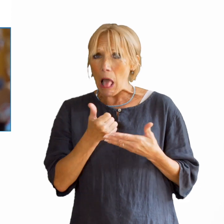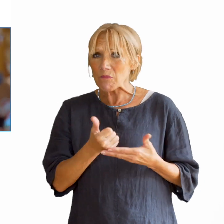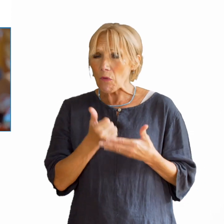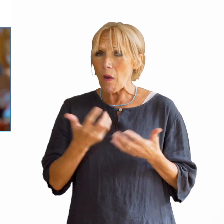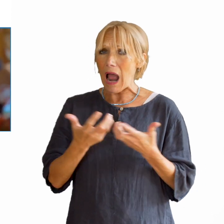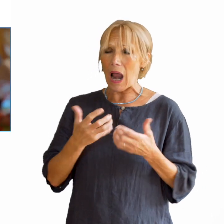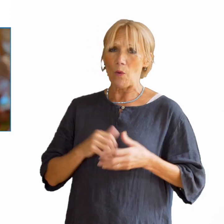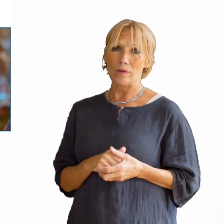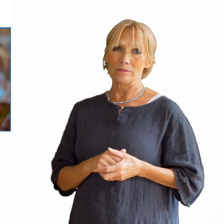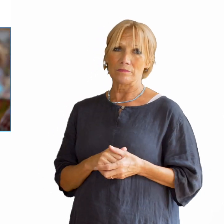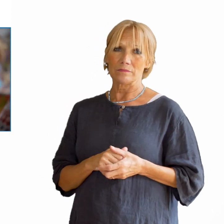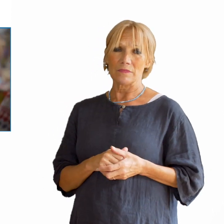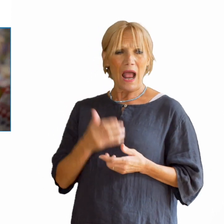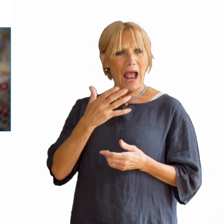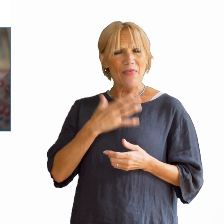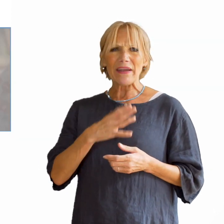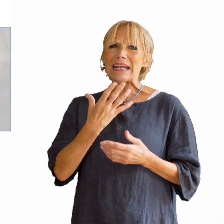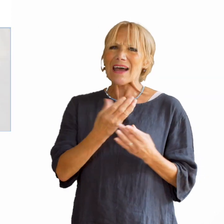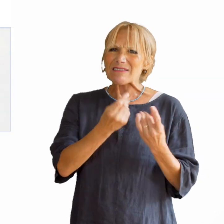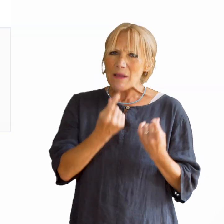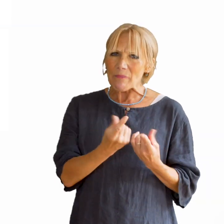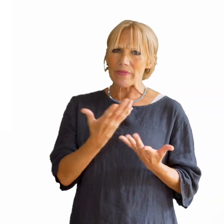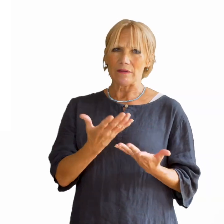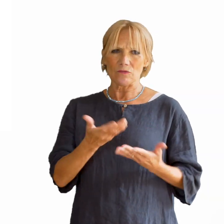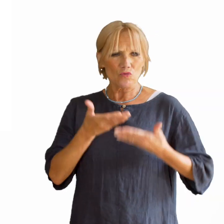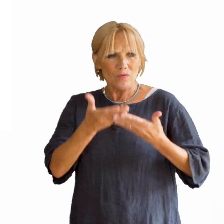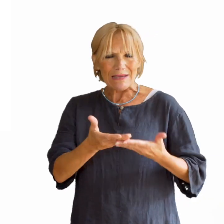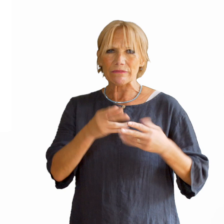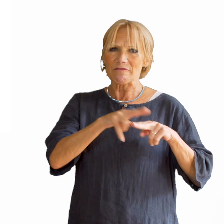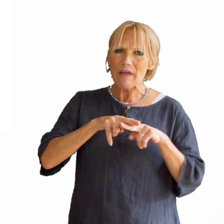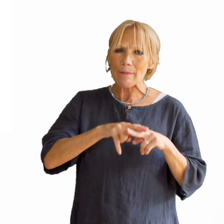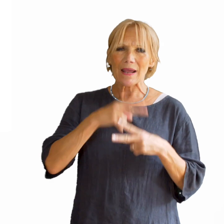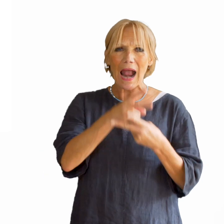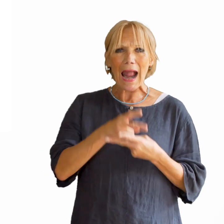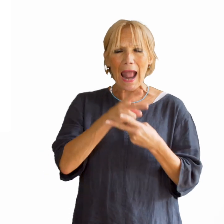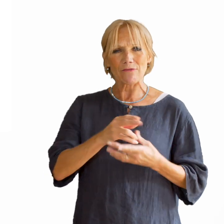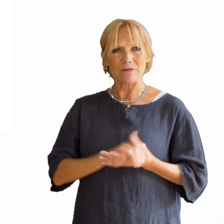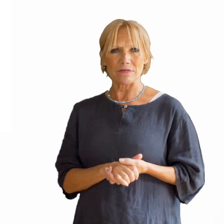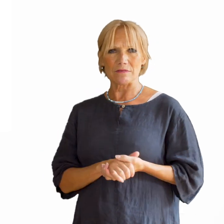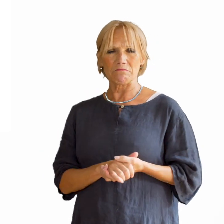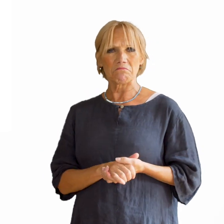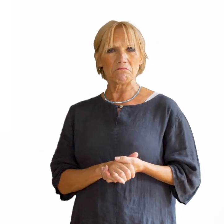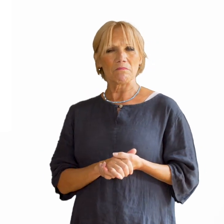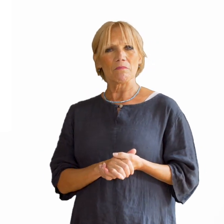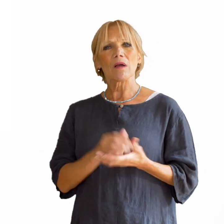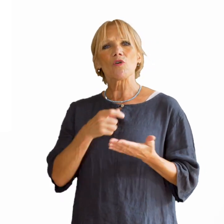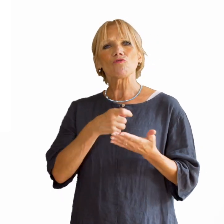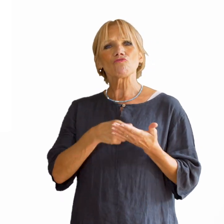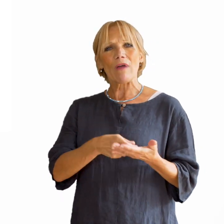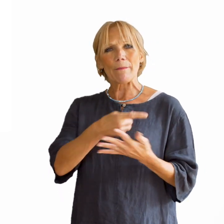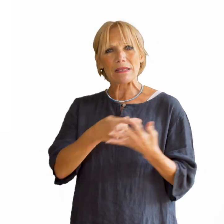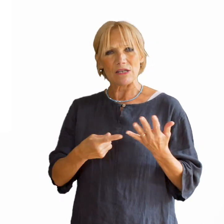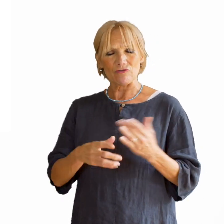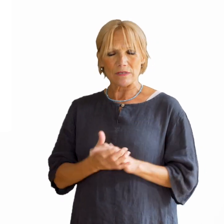offer family carers, and it needs to be clear what that might be. We have the following recommendations.